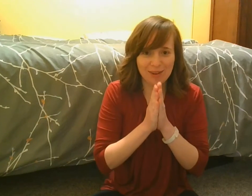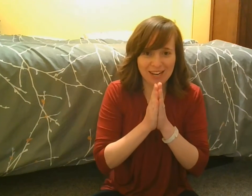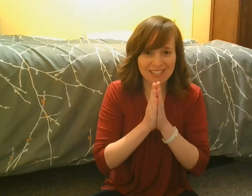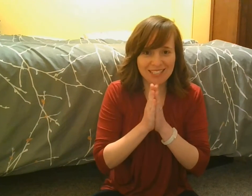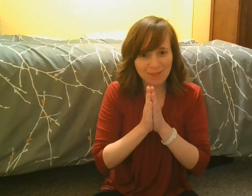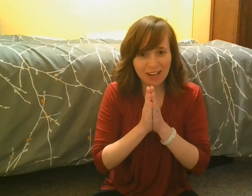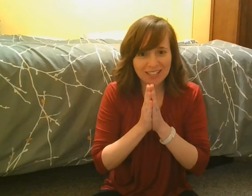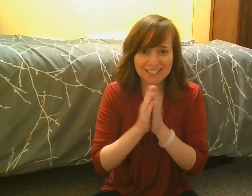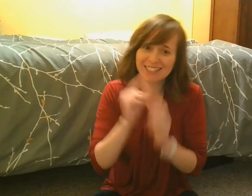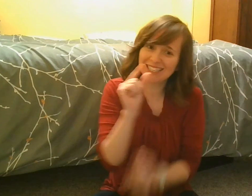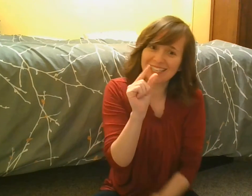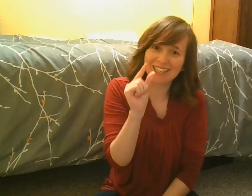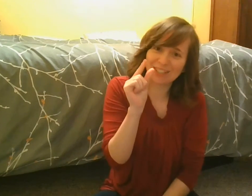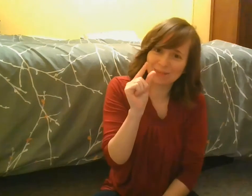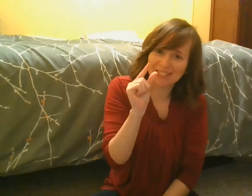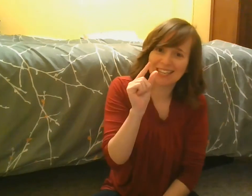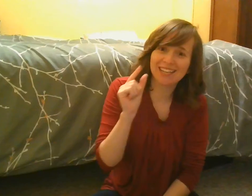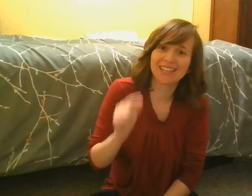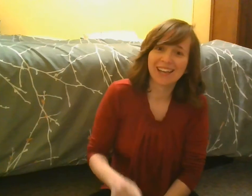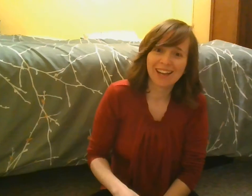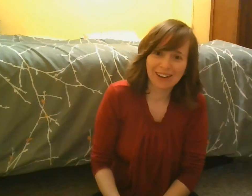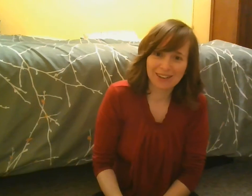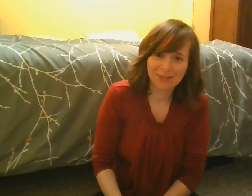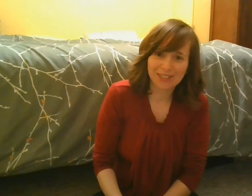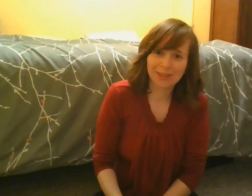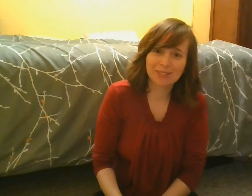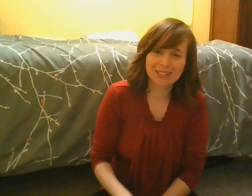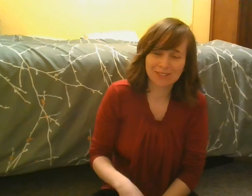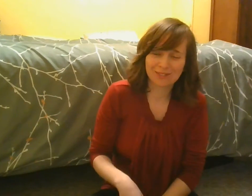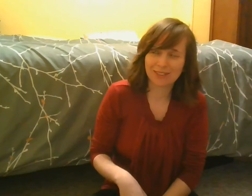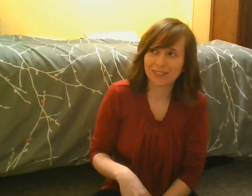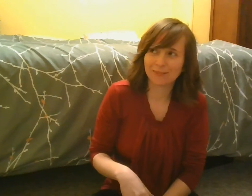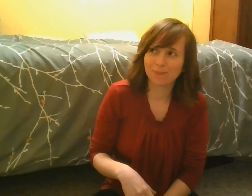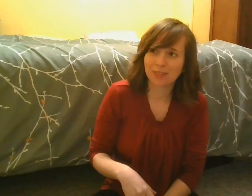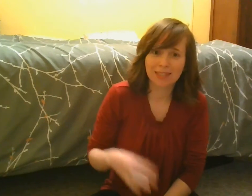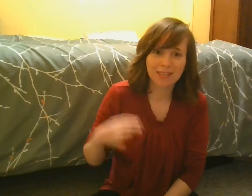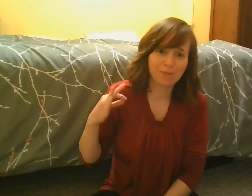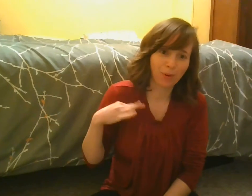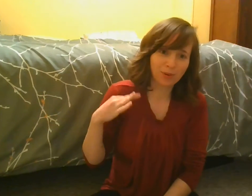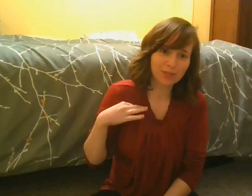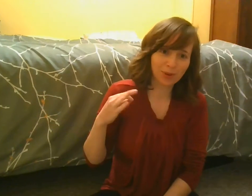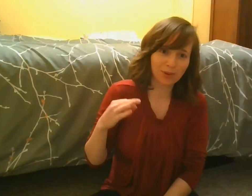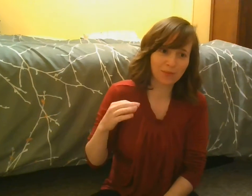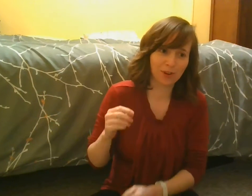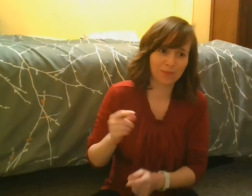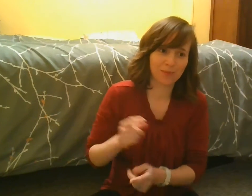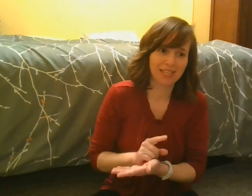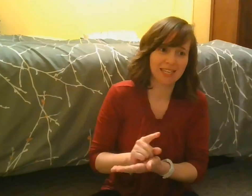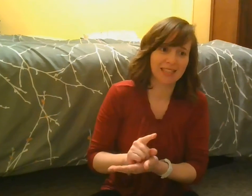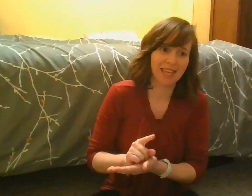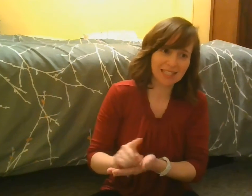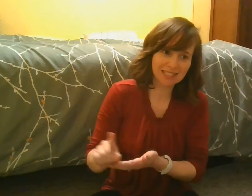I did make a teeny little mistake when it comes to the bonus word from the last